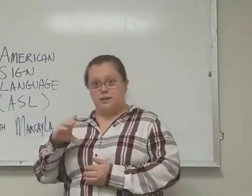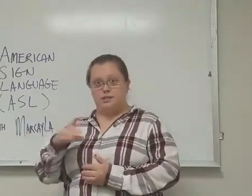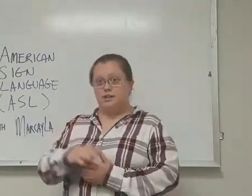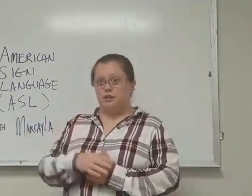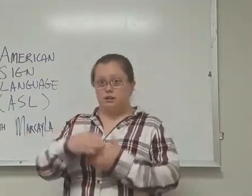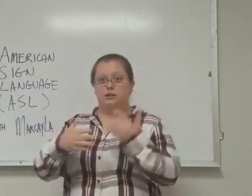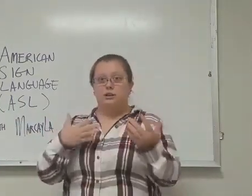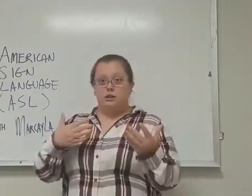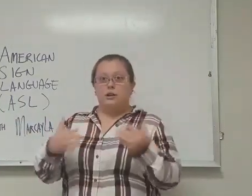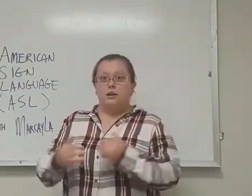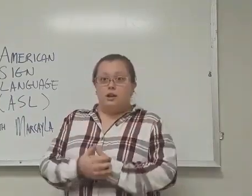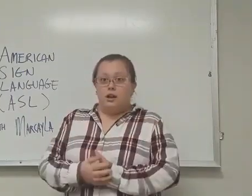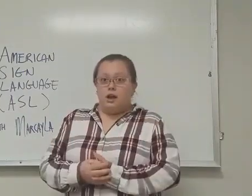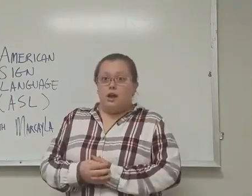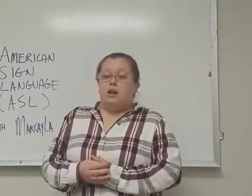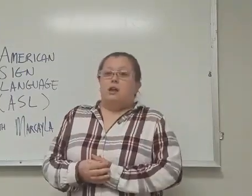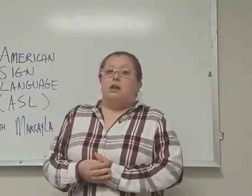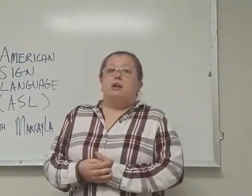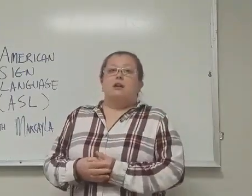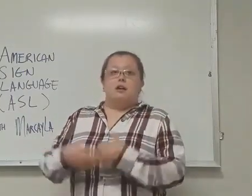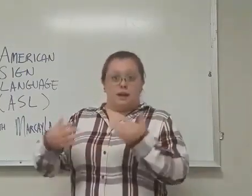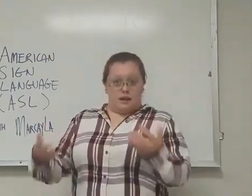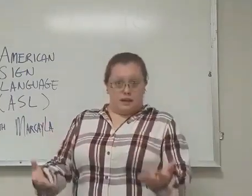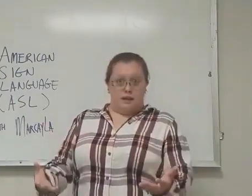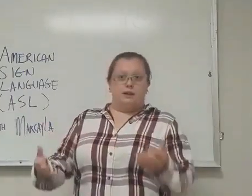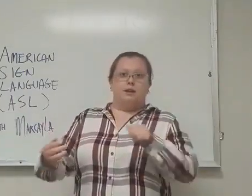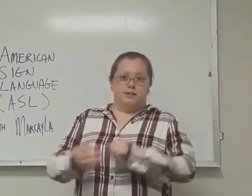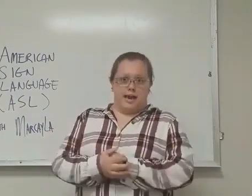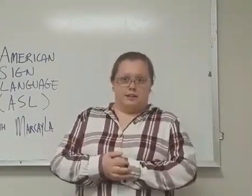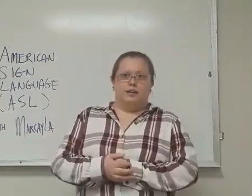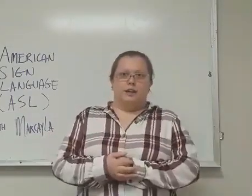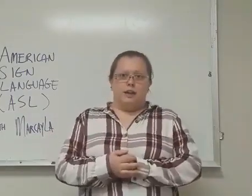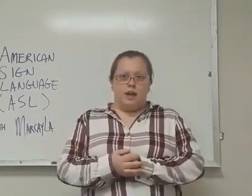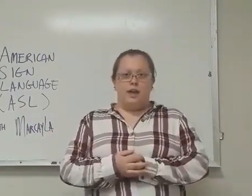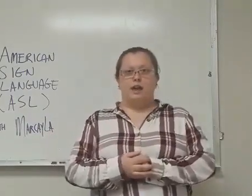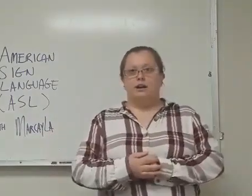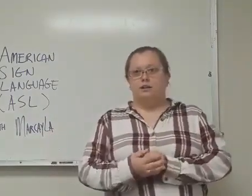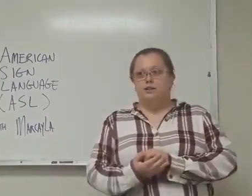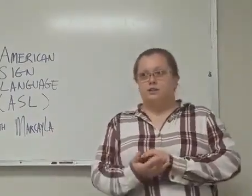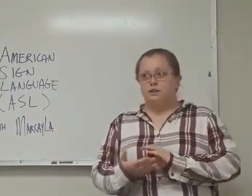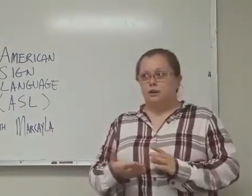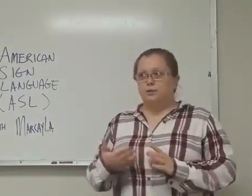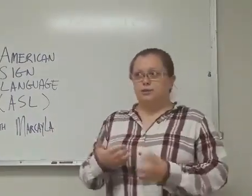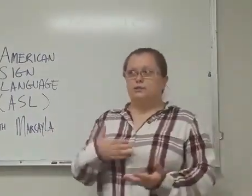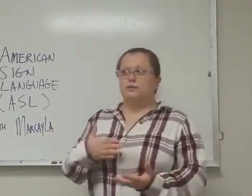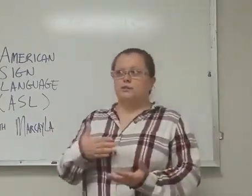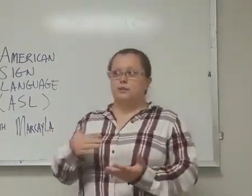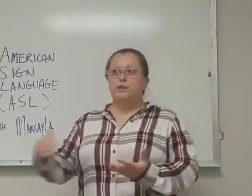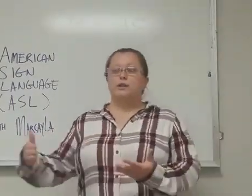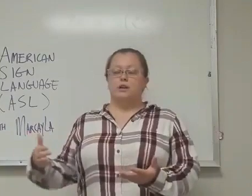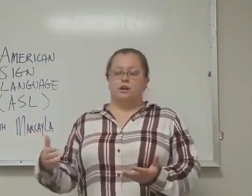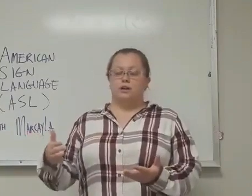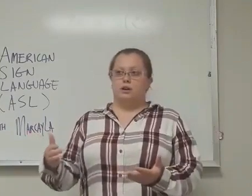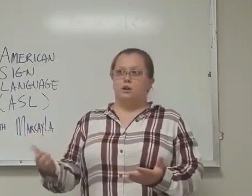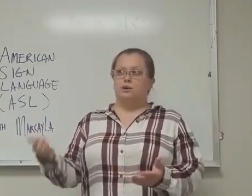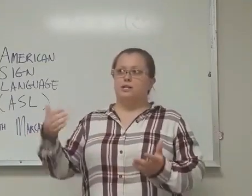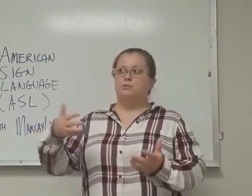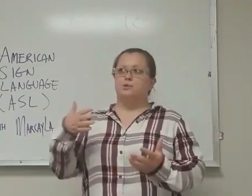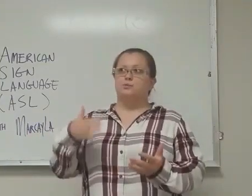C. It's a good practice just to get used to at least. Exactly. Okay. And something that always helped me